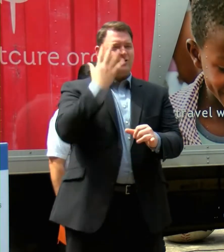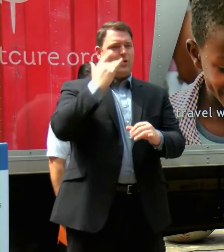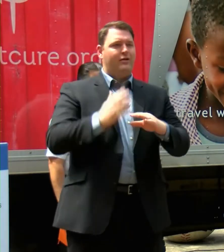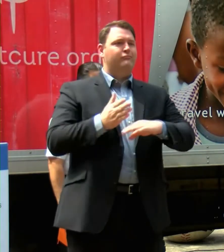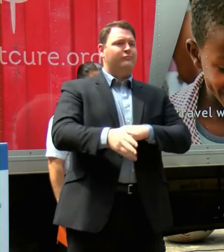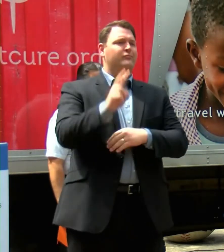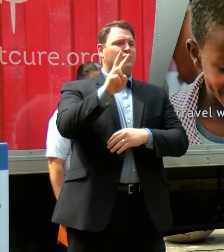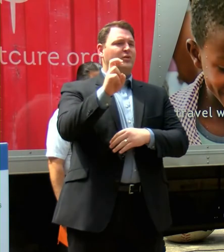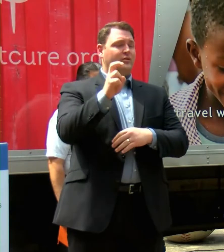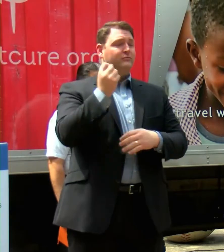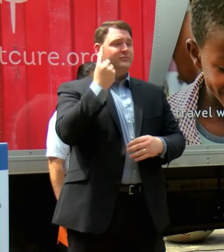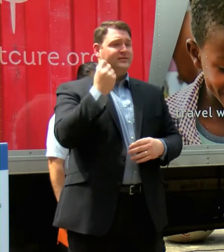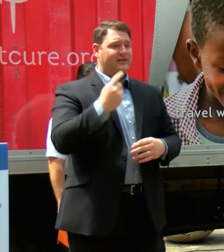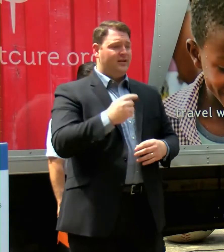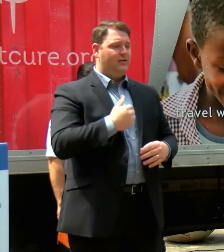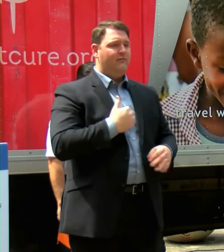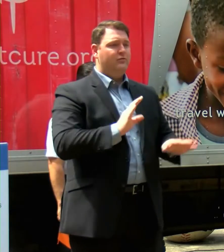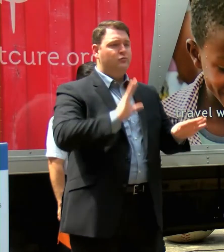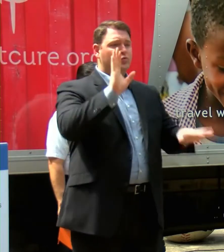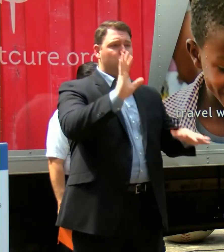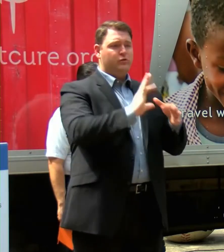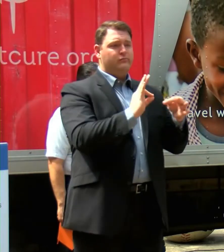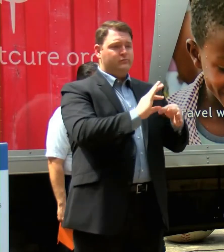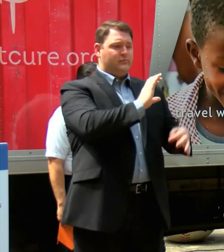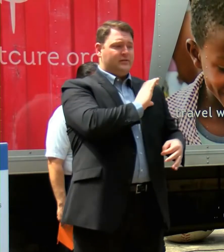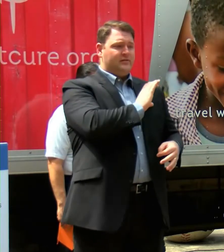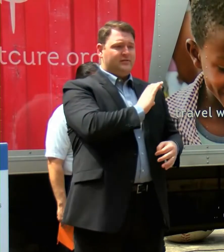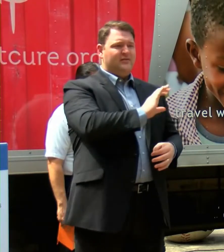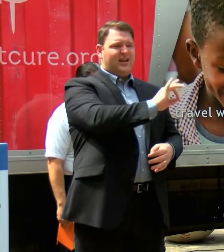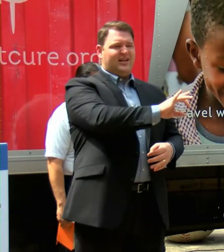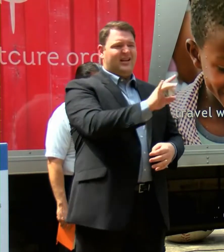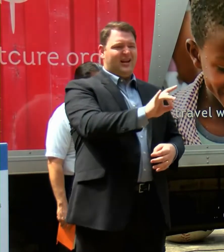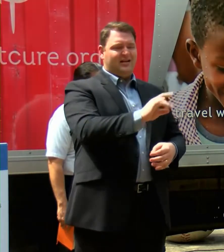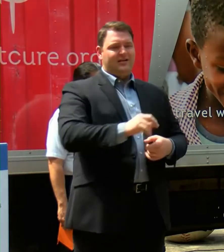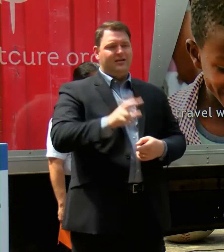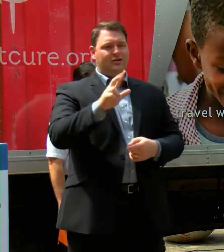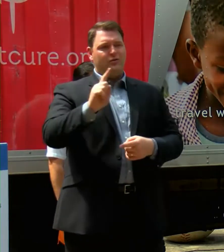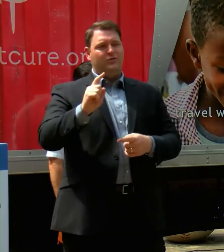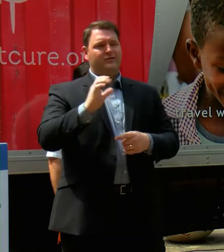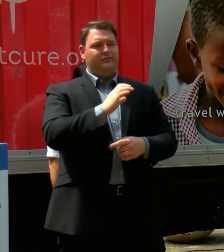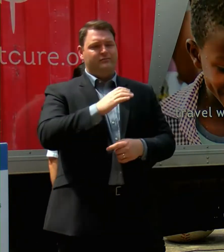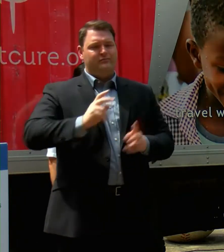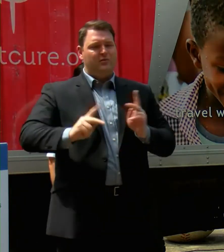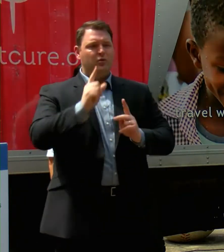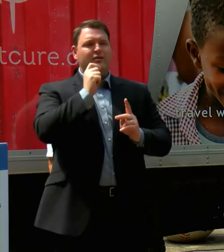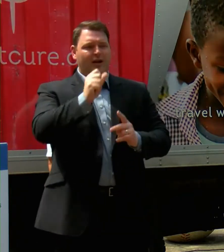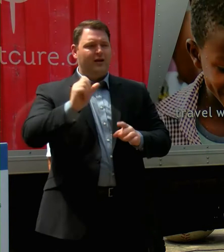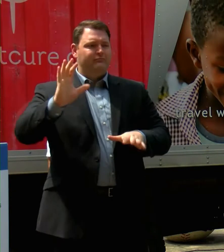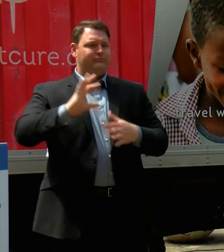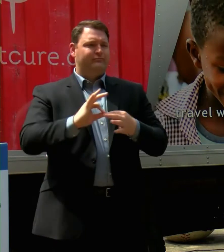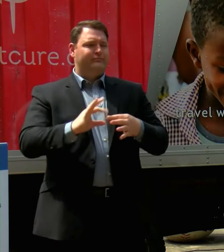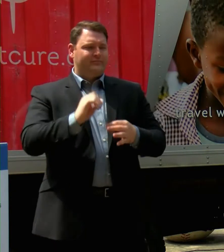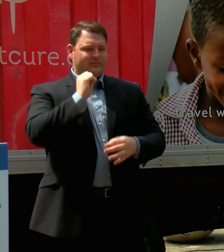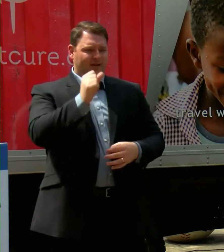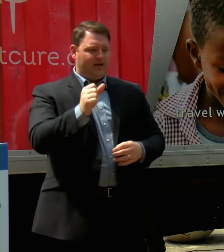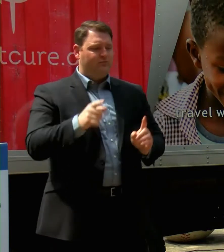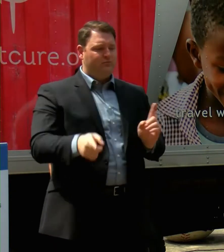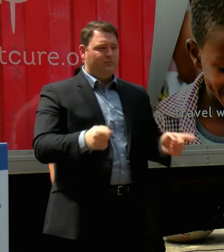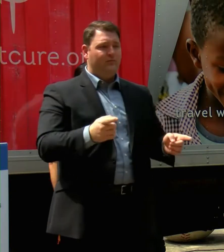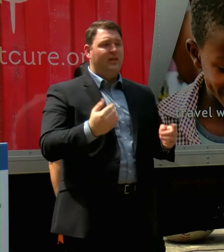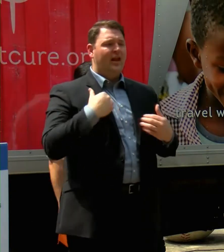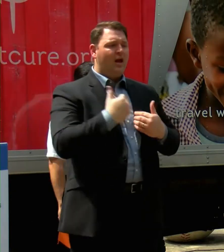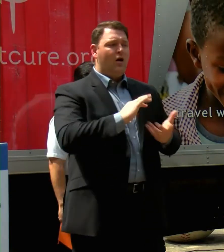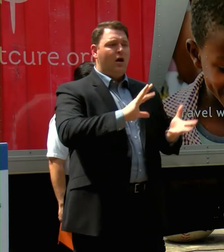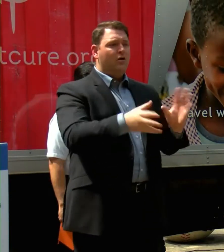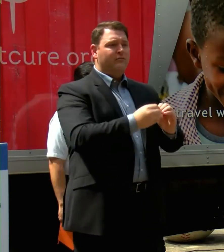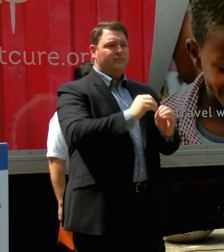classified individuals or sworn police officers and 31 civilians. Regarding our testing numbers and those results, we've had a total of